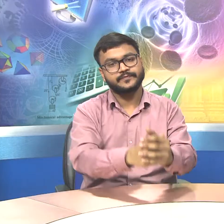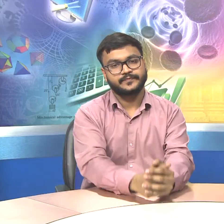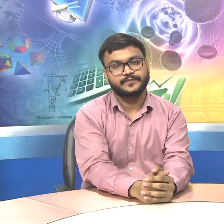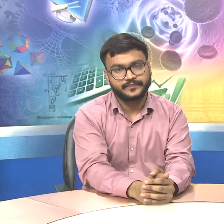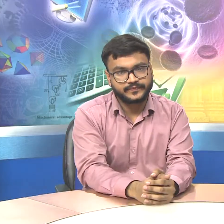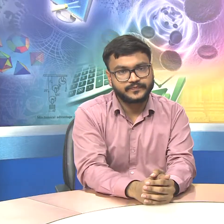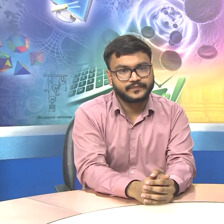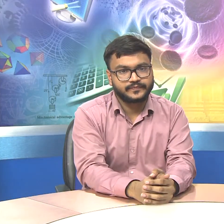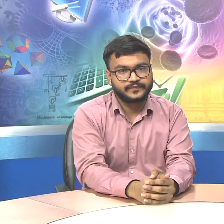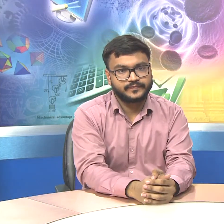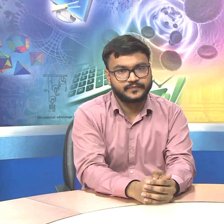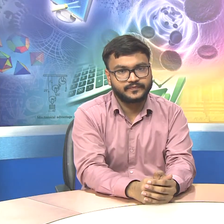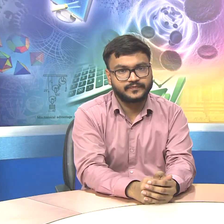yes or no.